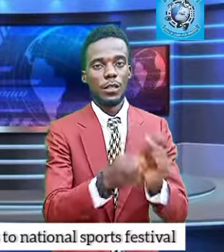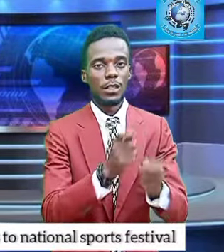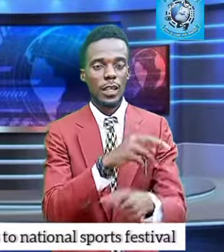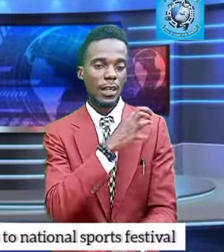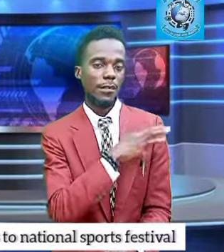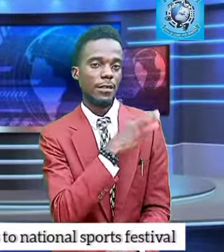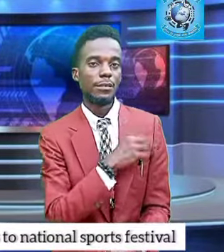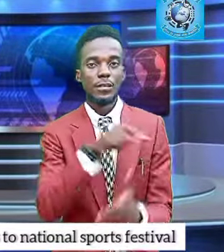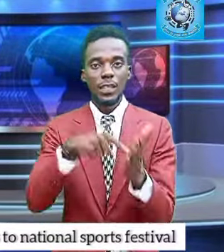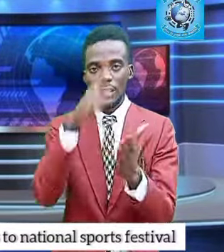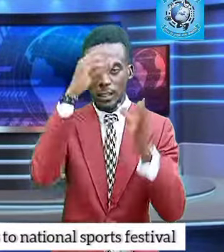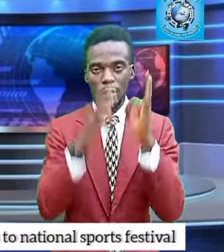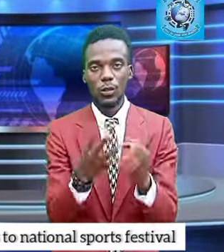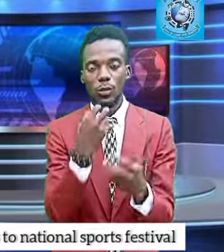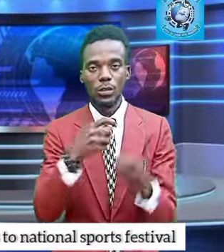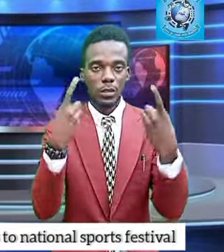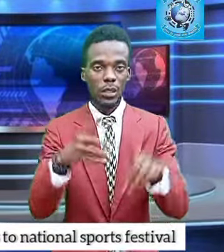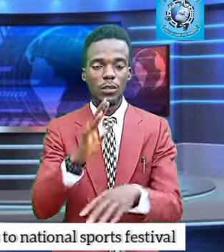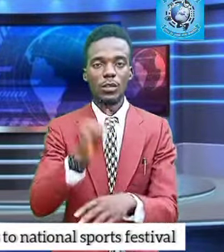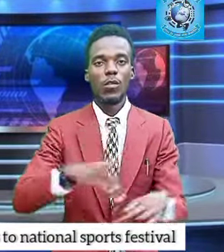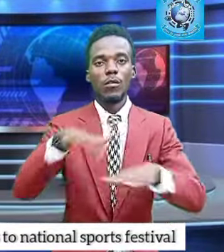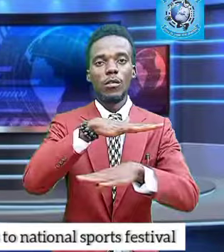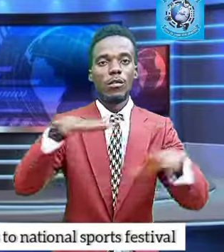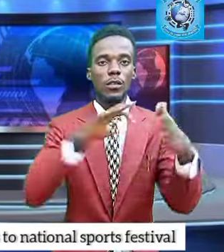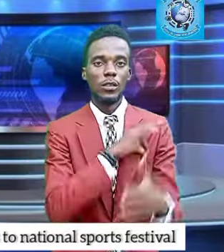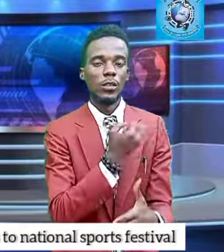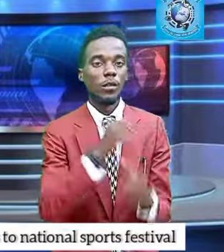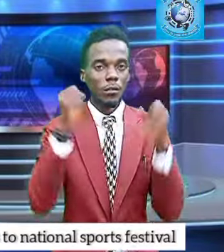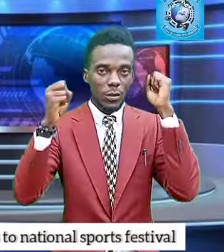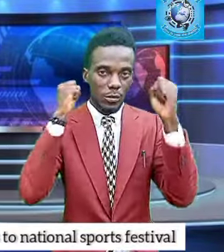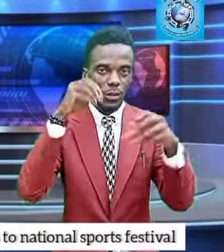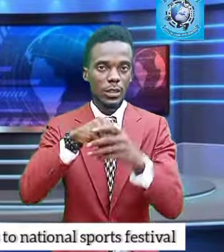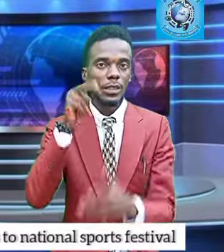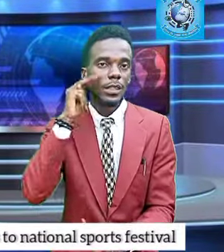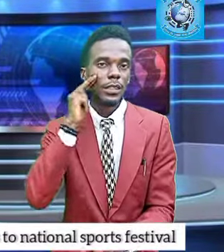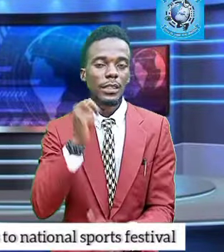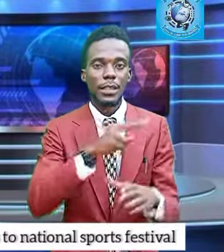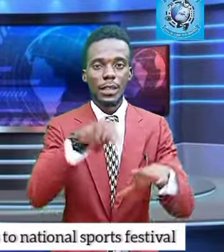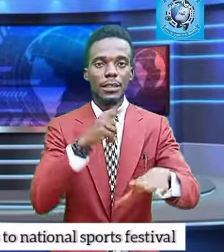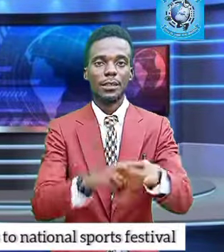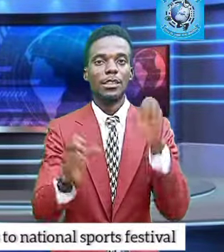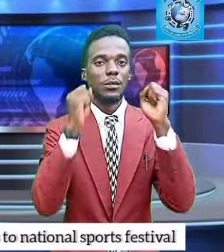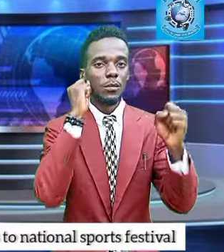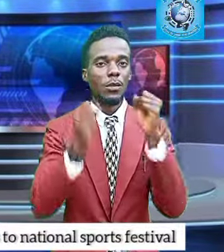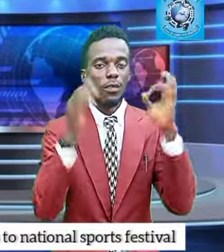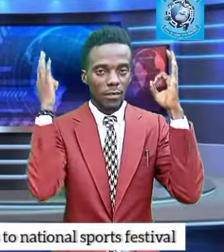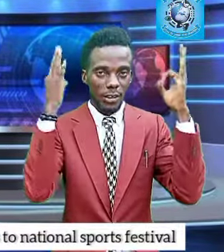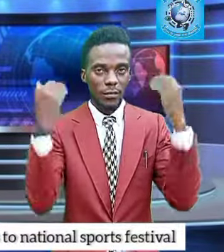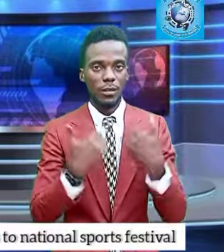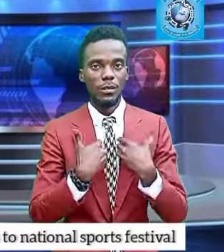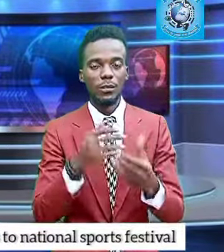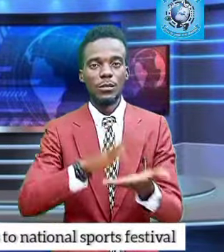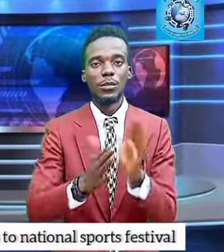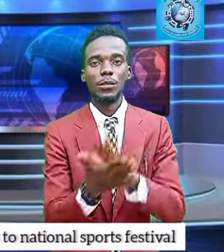overall interest of sport development in Nigeria, as the National Sports Festival has become a flash games for the discovery,